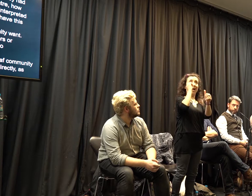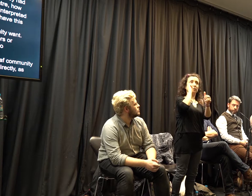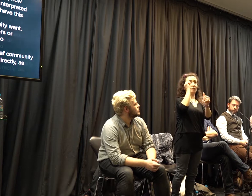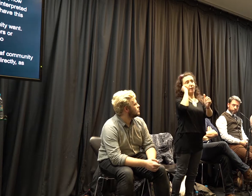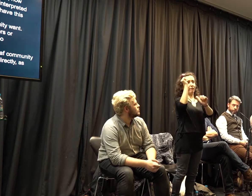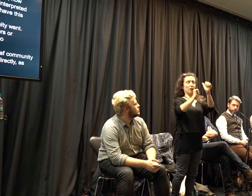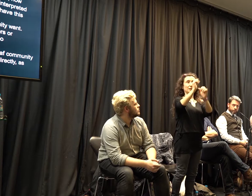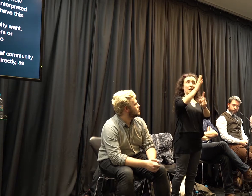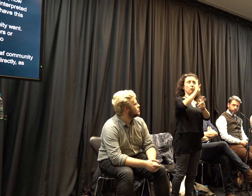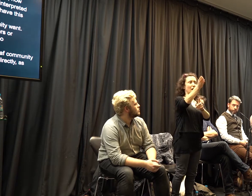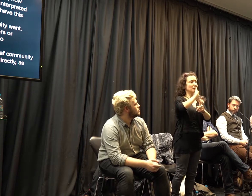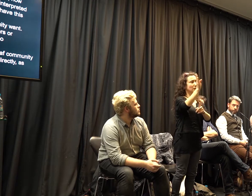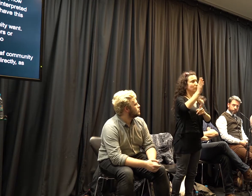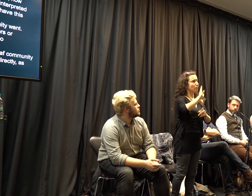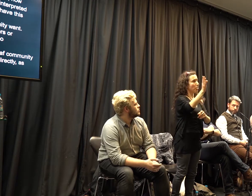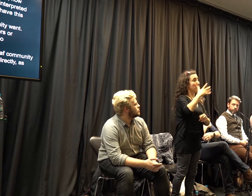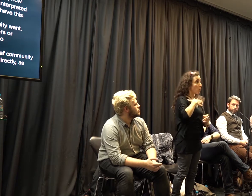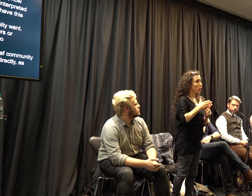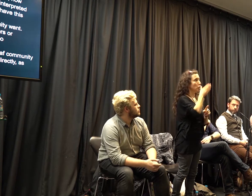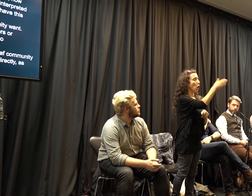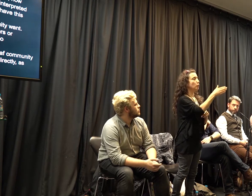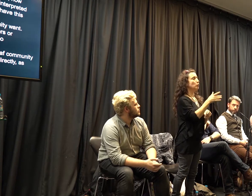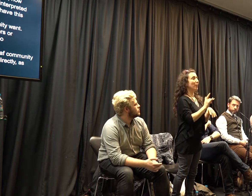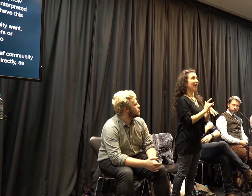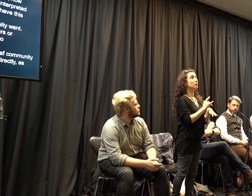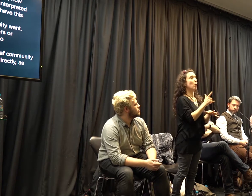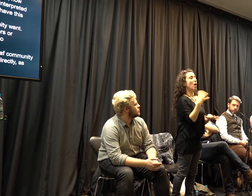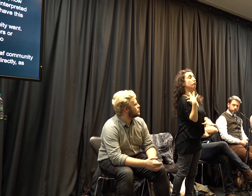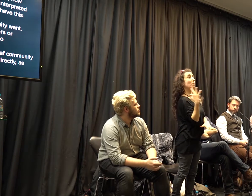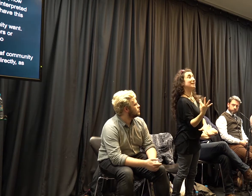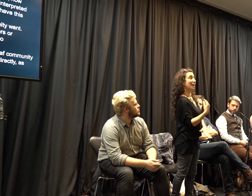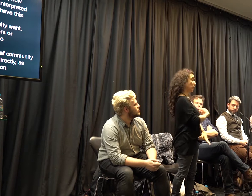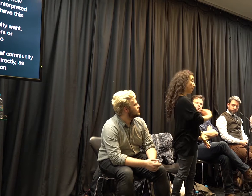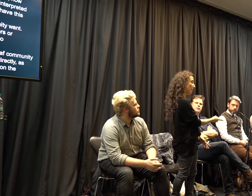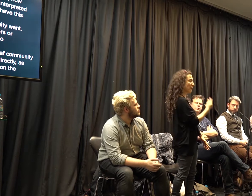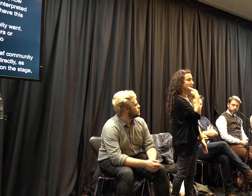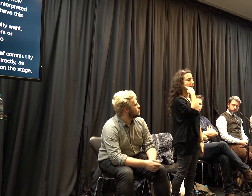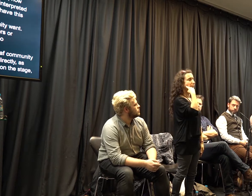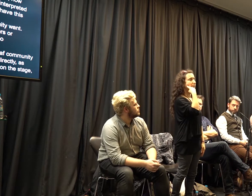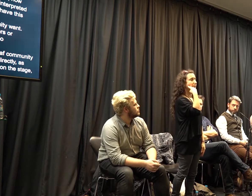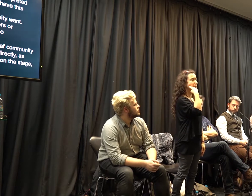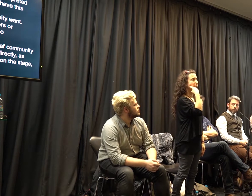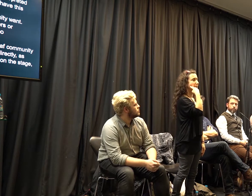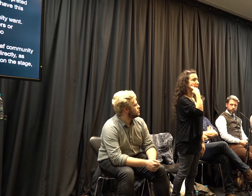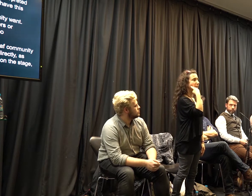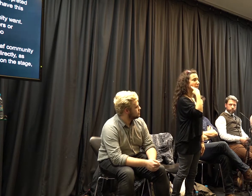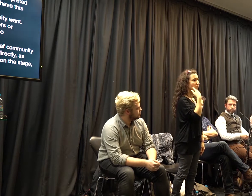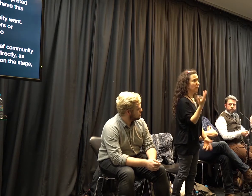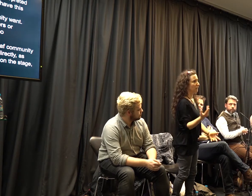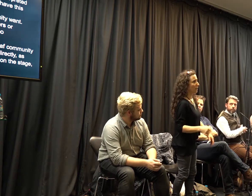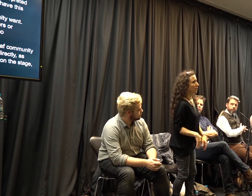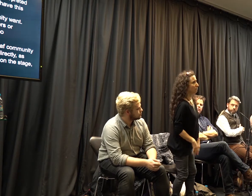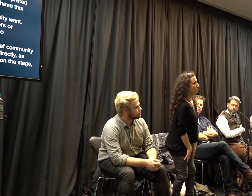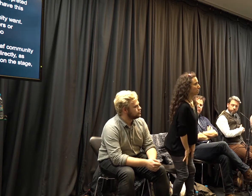either deaf actors on the stage, integrated performance, or captions. Do they want to go and